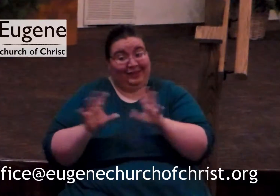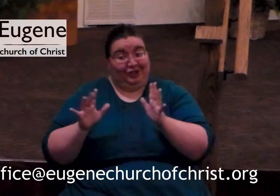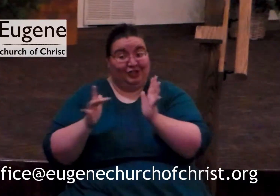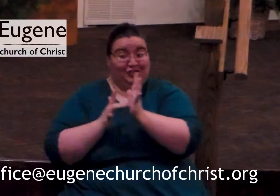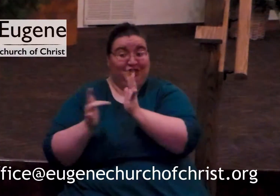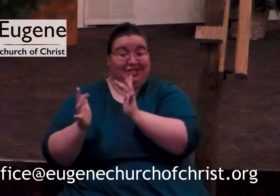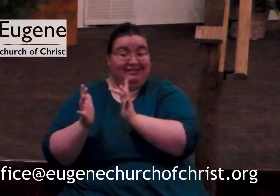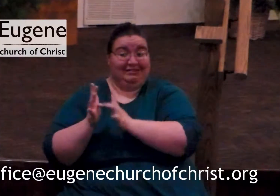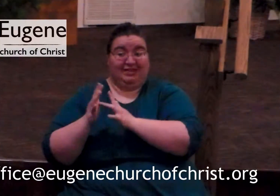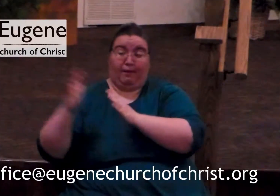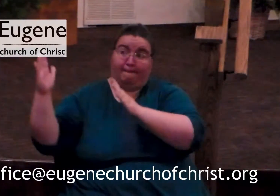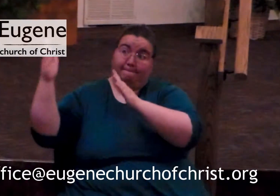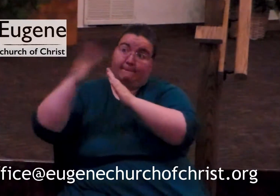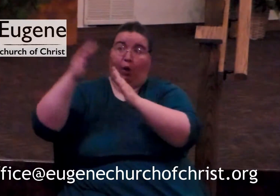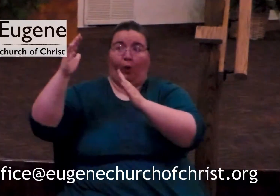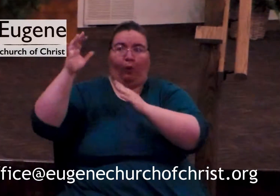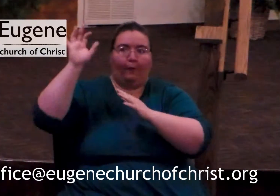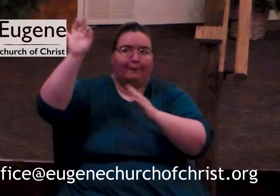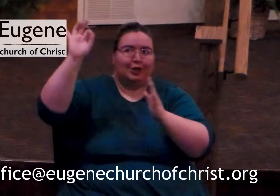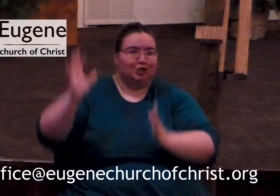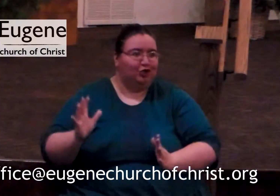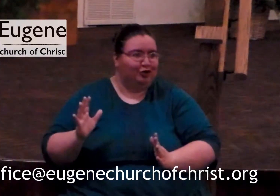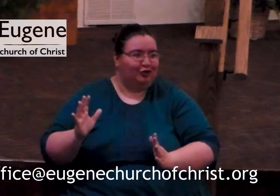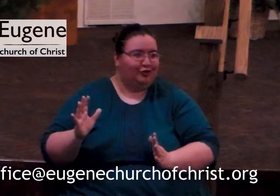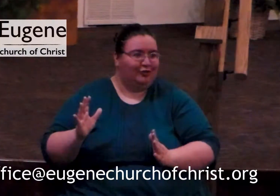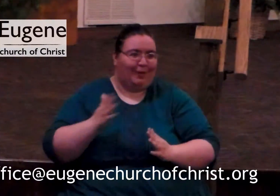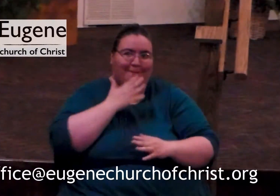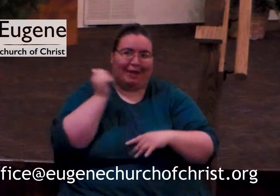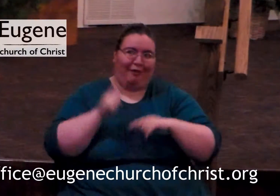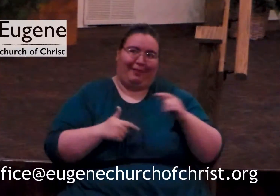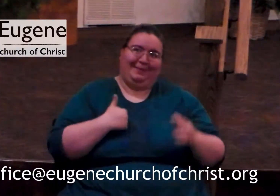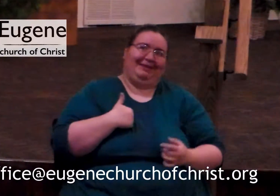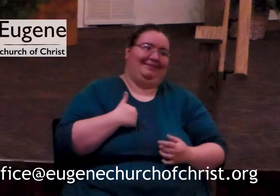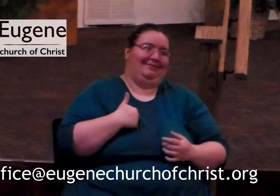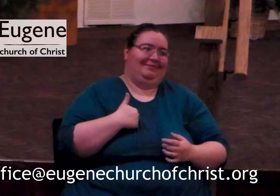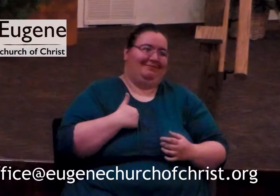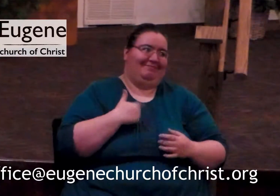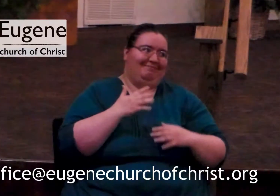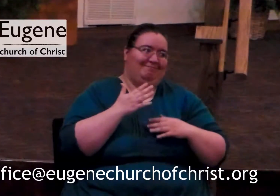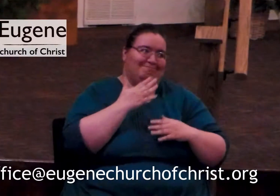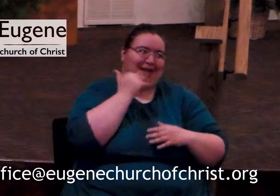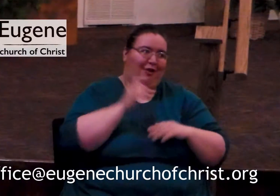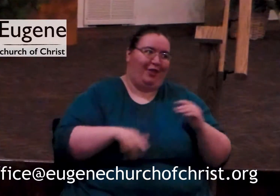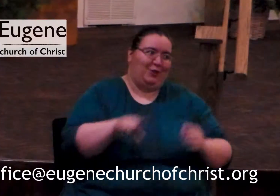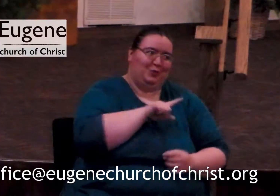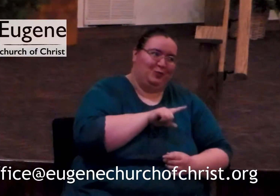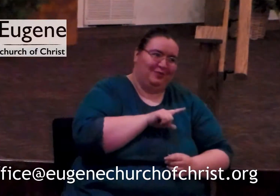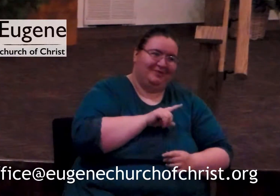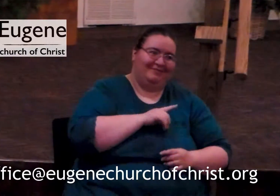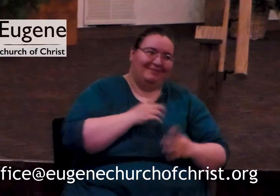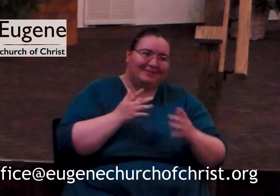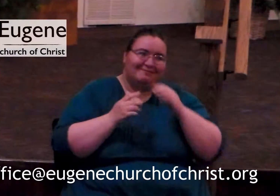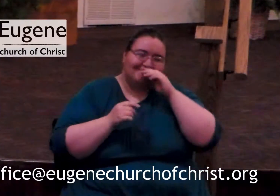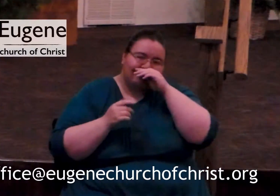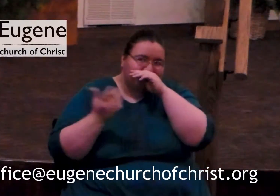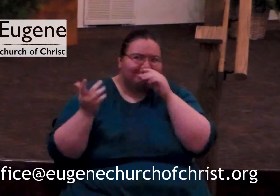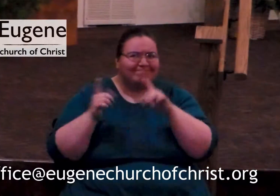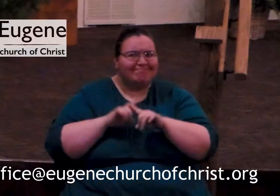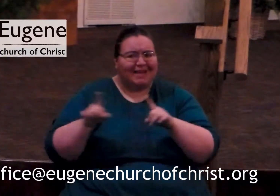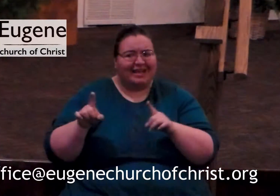are. And maybe that's part of why the crowds come. But at its core, it is about the message, the same message that we have today.